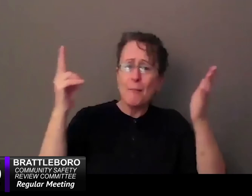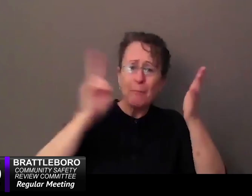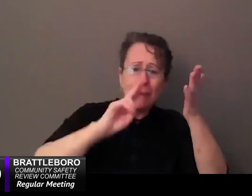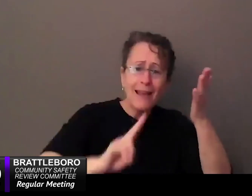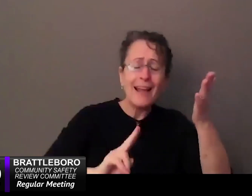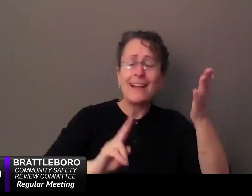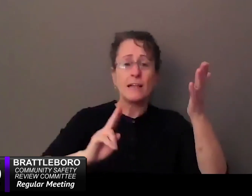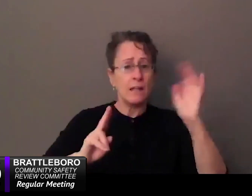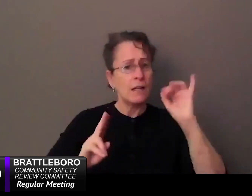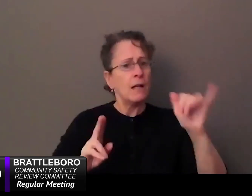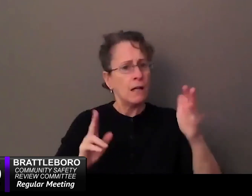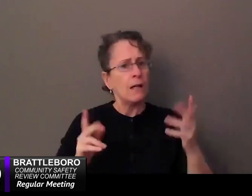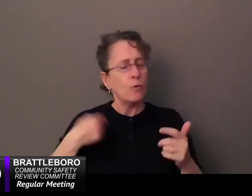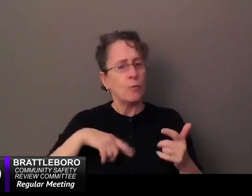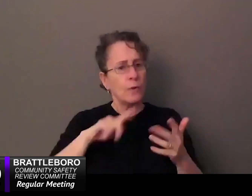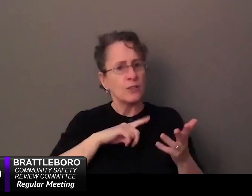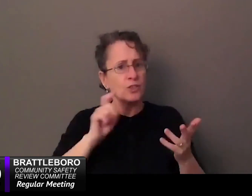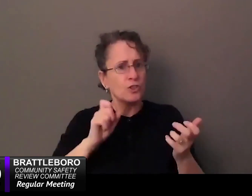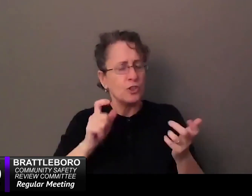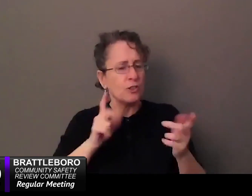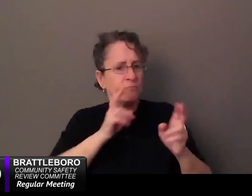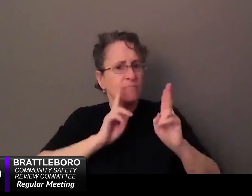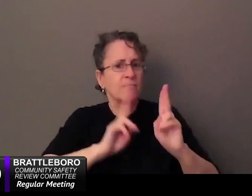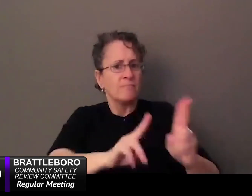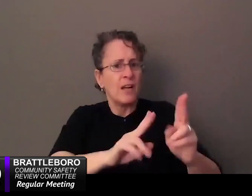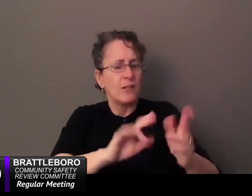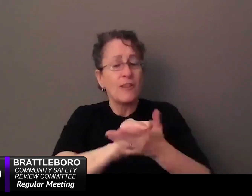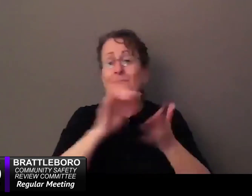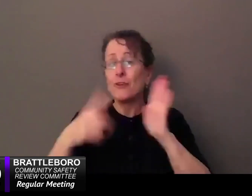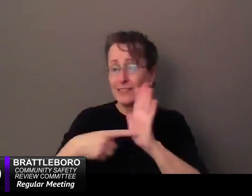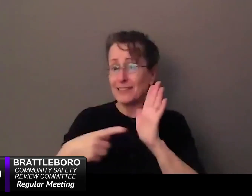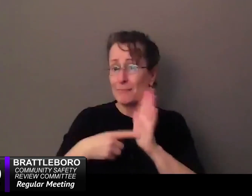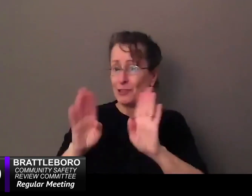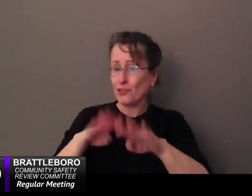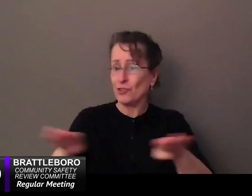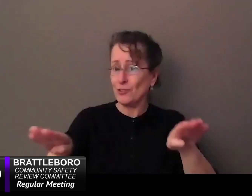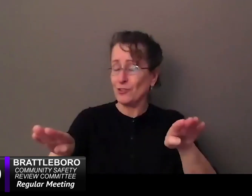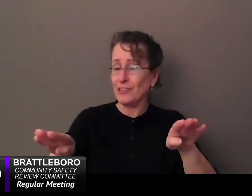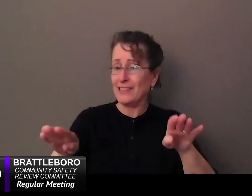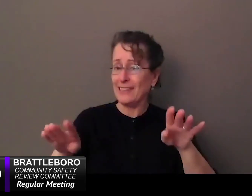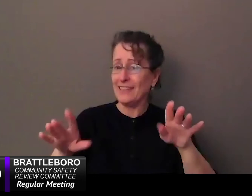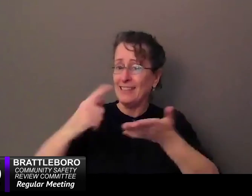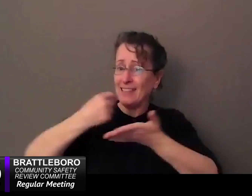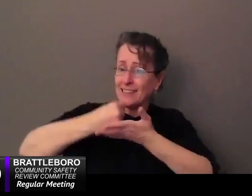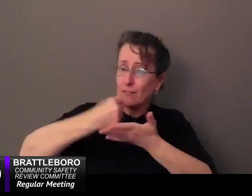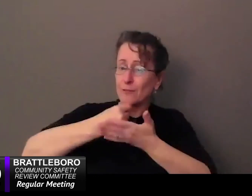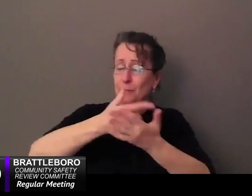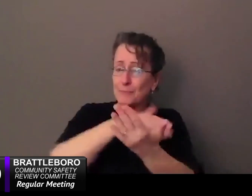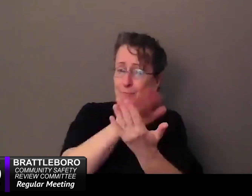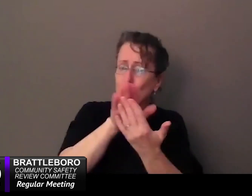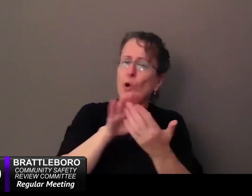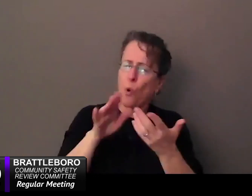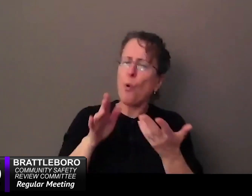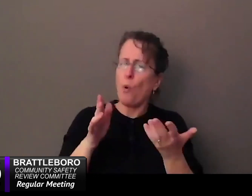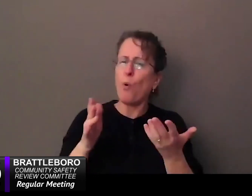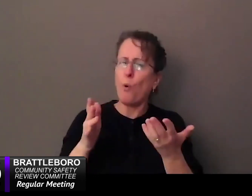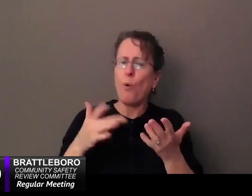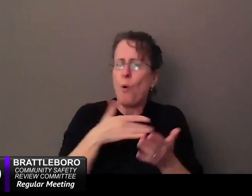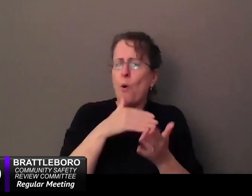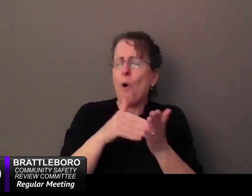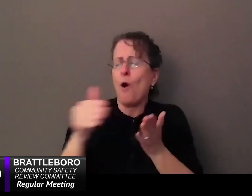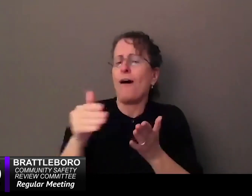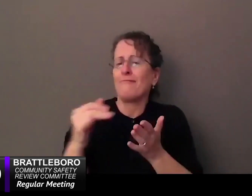common tool that's used when working with children and gathering information with young people. And, you know,